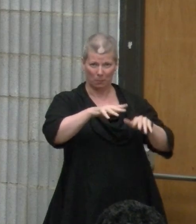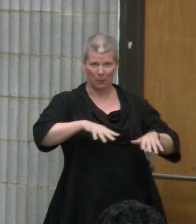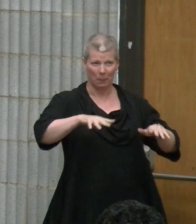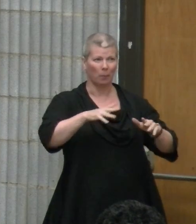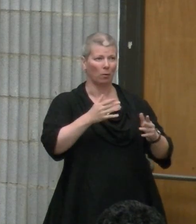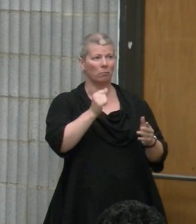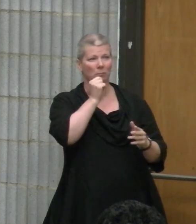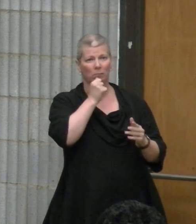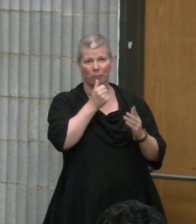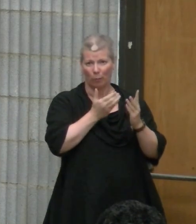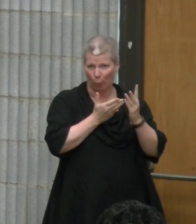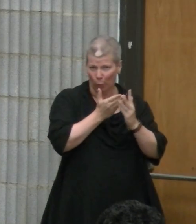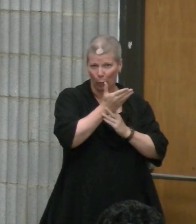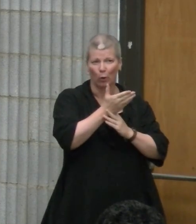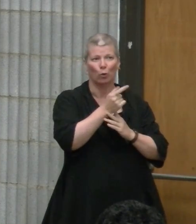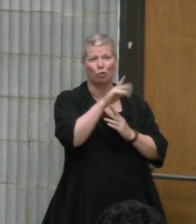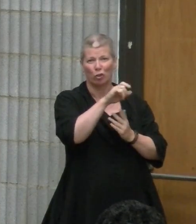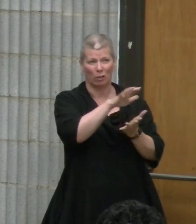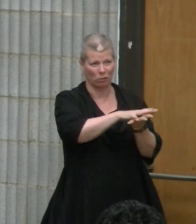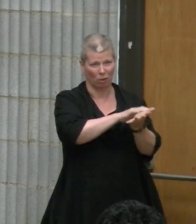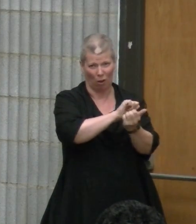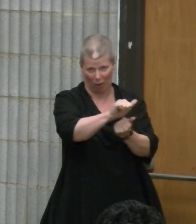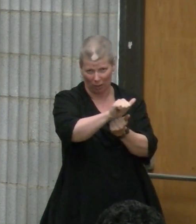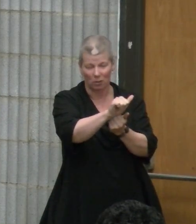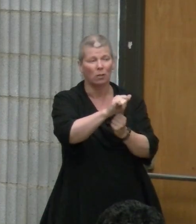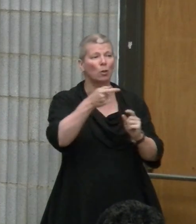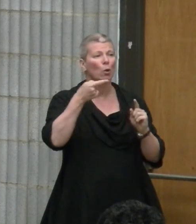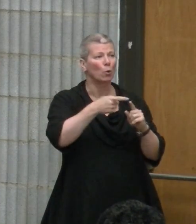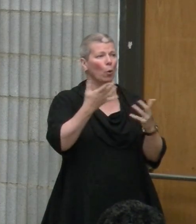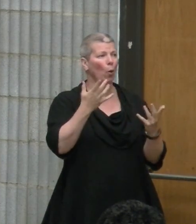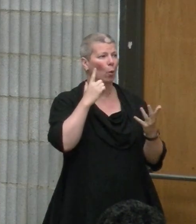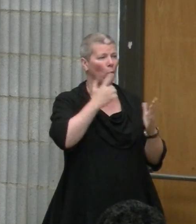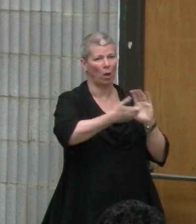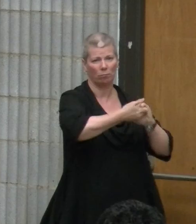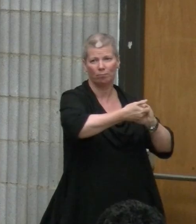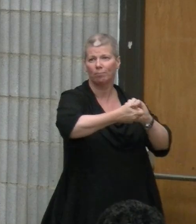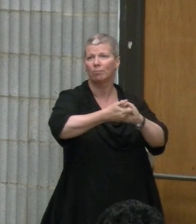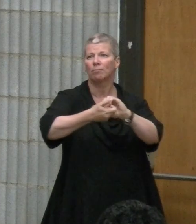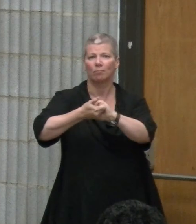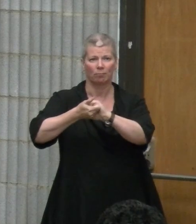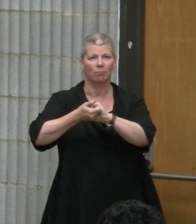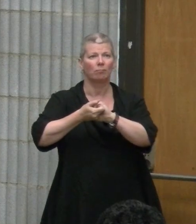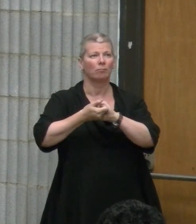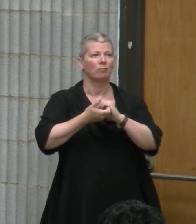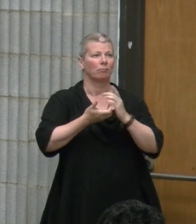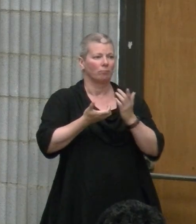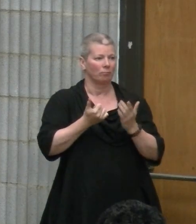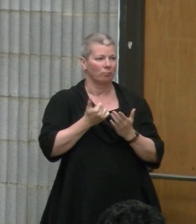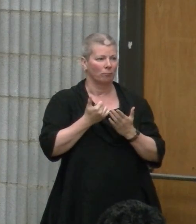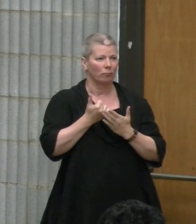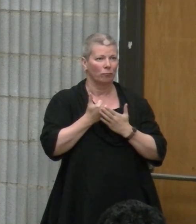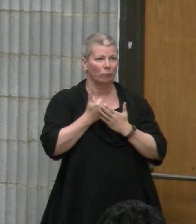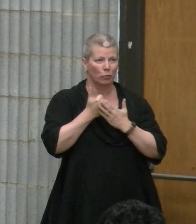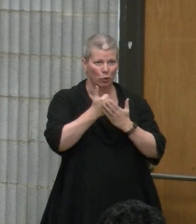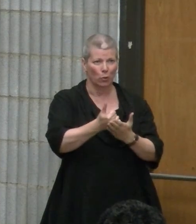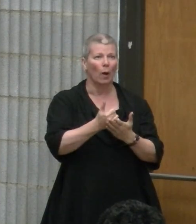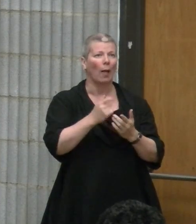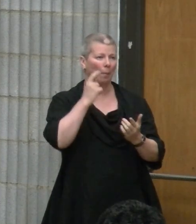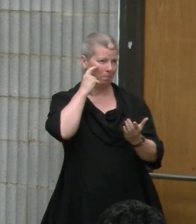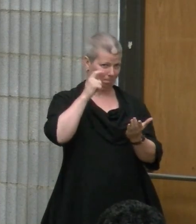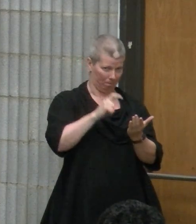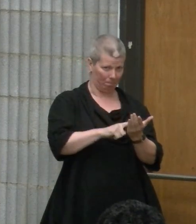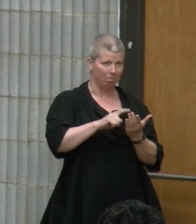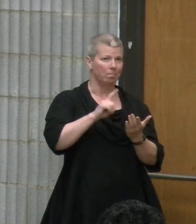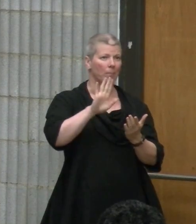order to engage in resistance and solidarity against the injustices inflicted on the Indigenous people of this land, it is